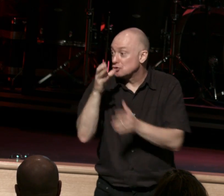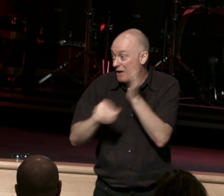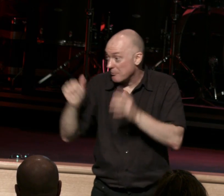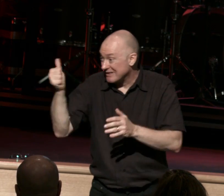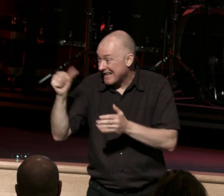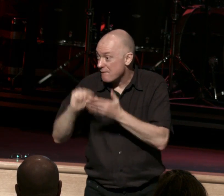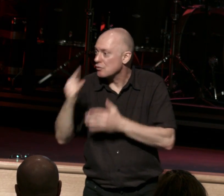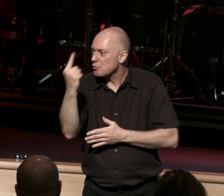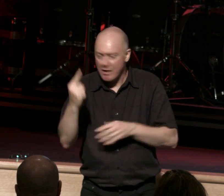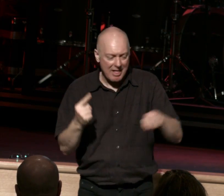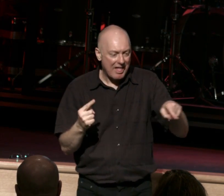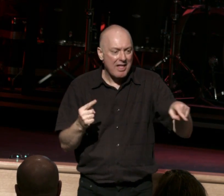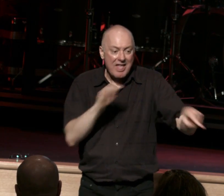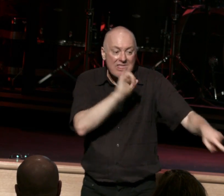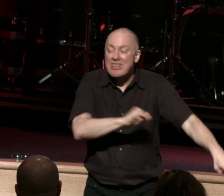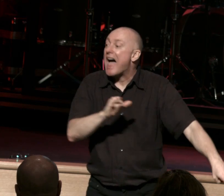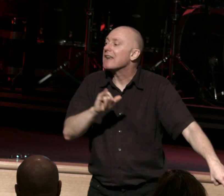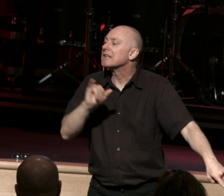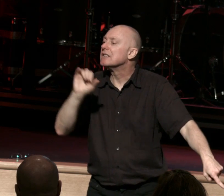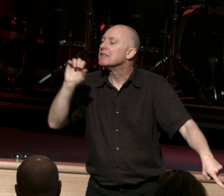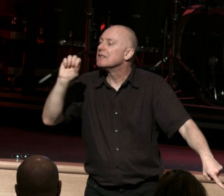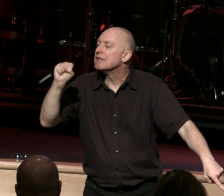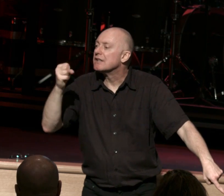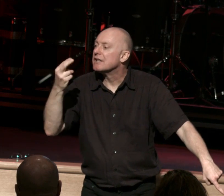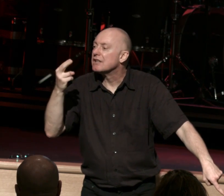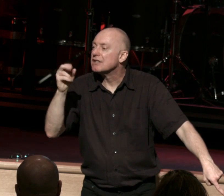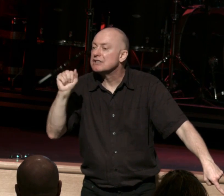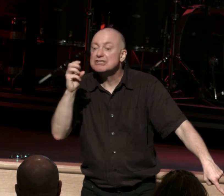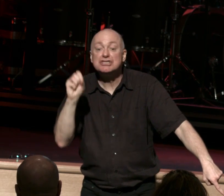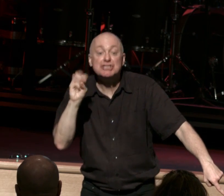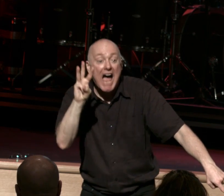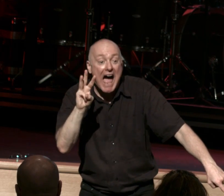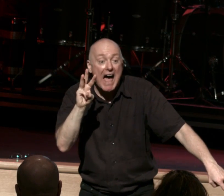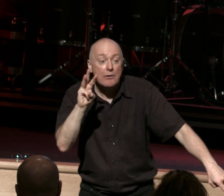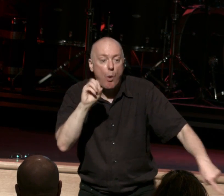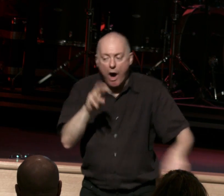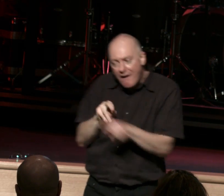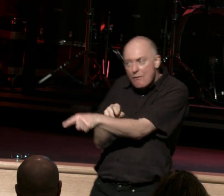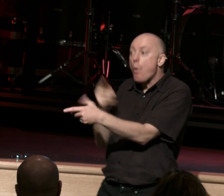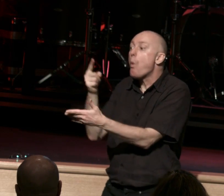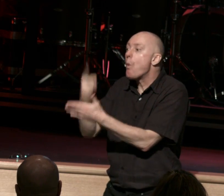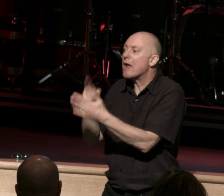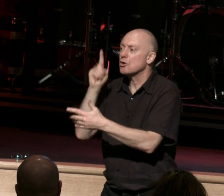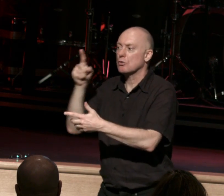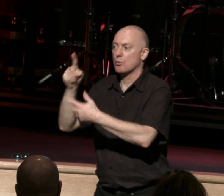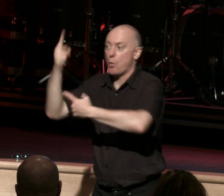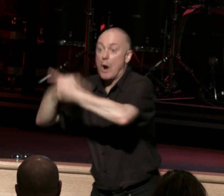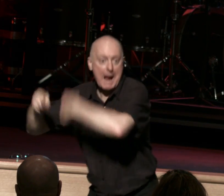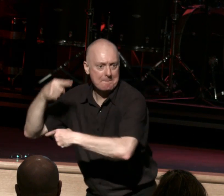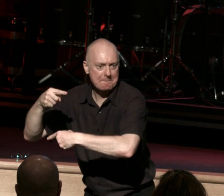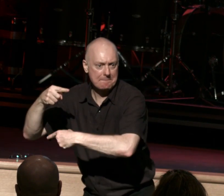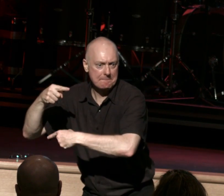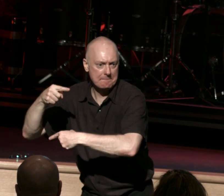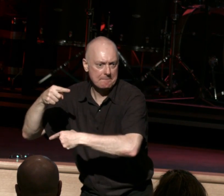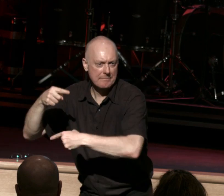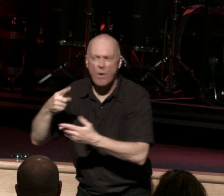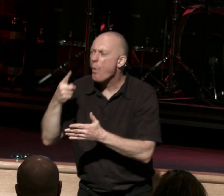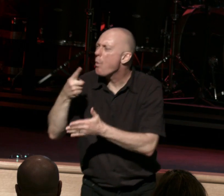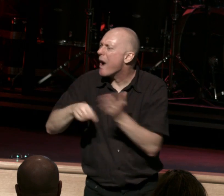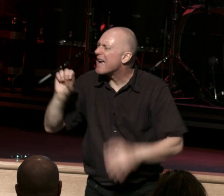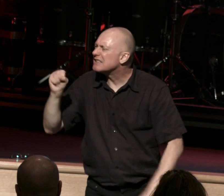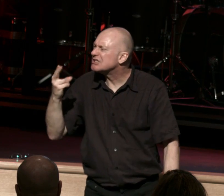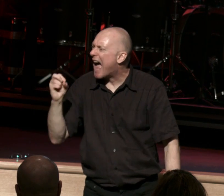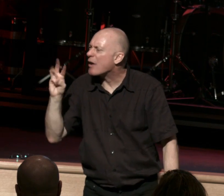of Hebrews 10 verse 1, was a shadow, the text says, of the good things to come. Now think with me about